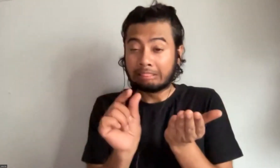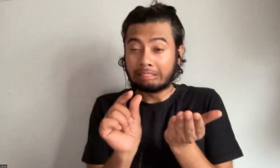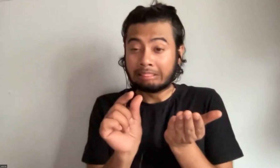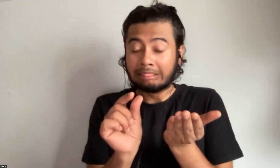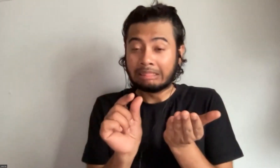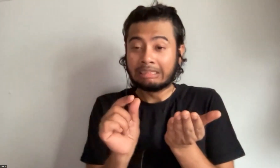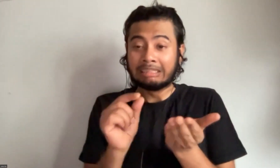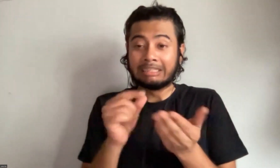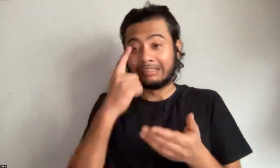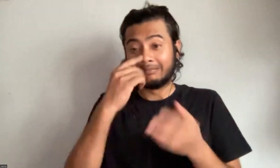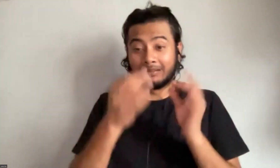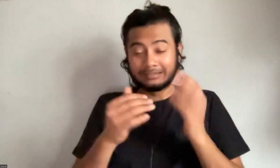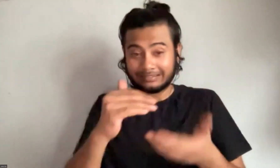for.